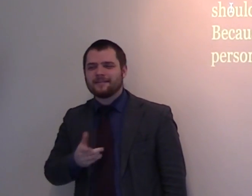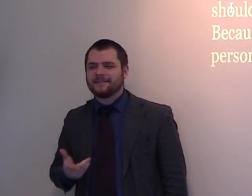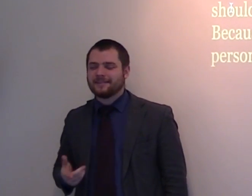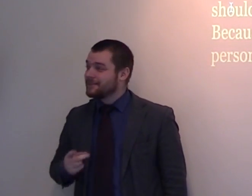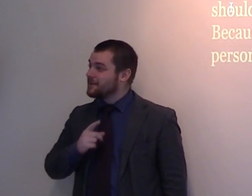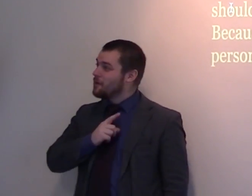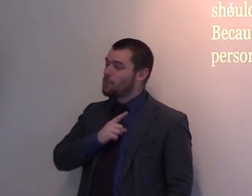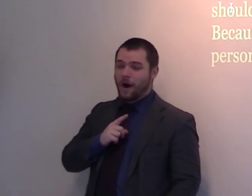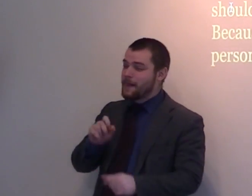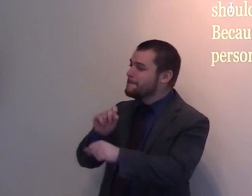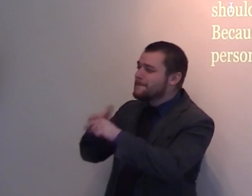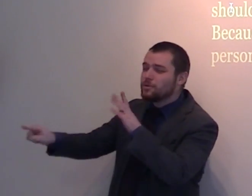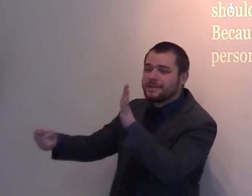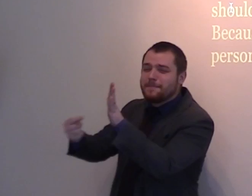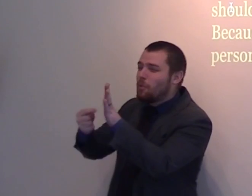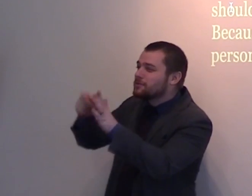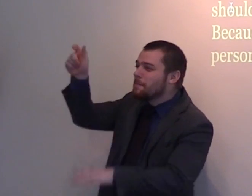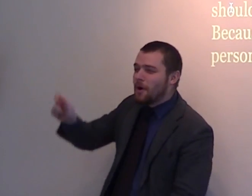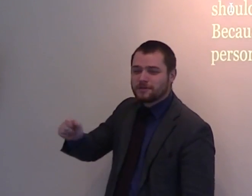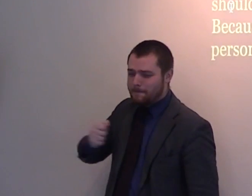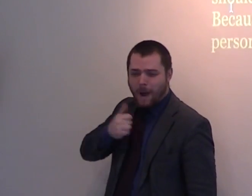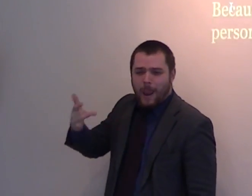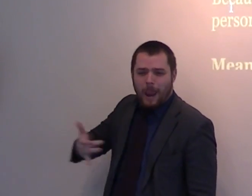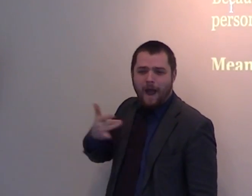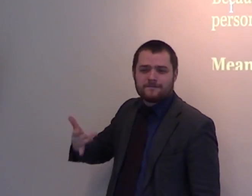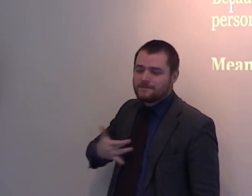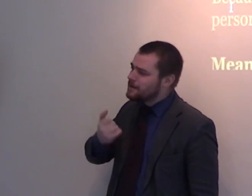Because He is the most important person in my life.